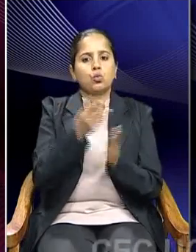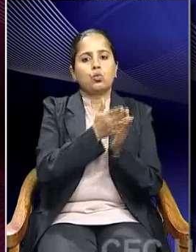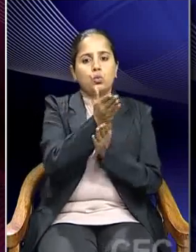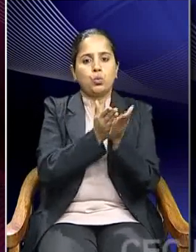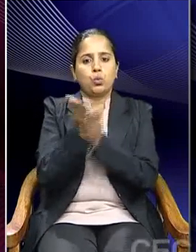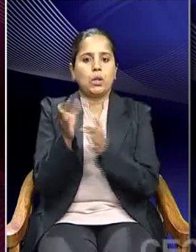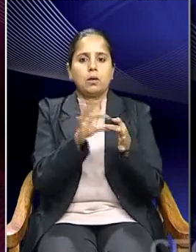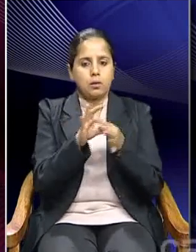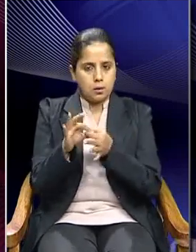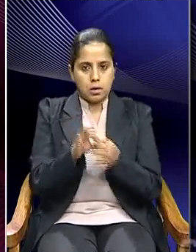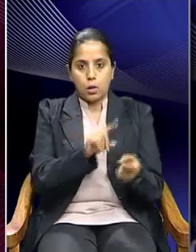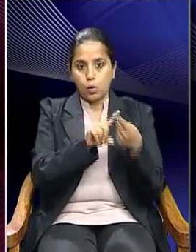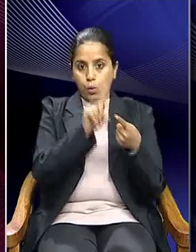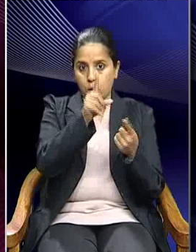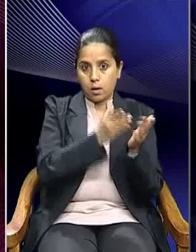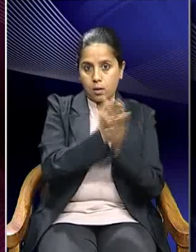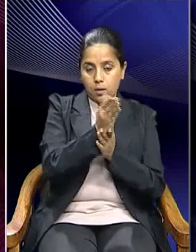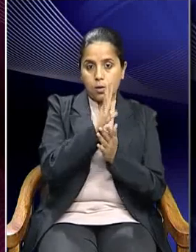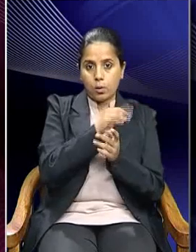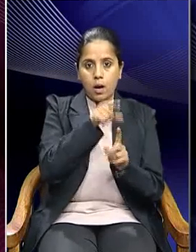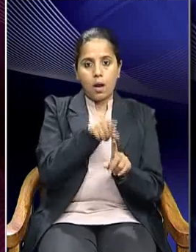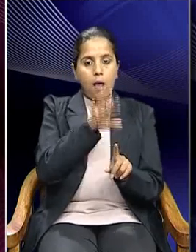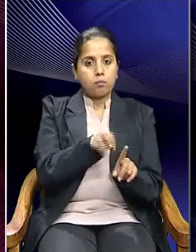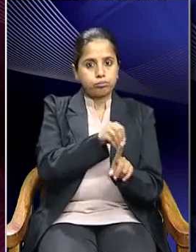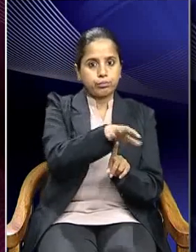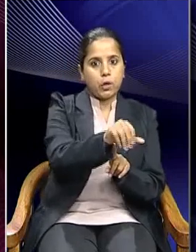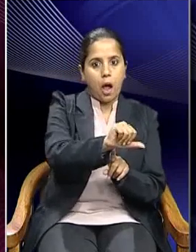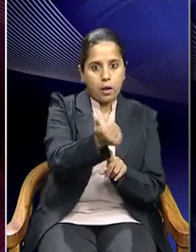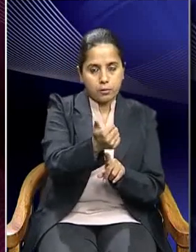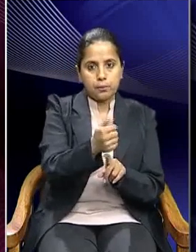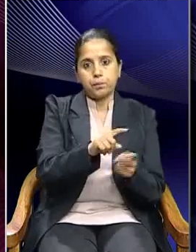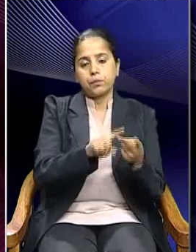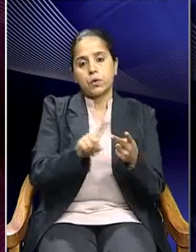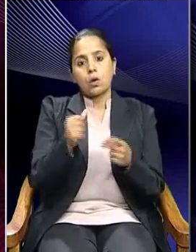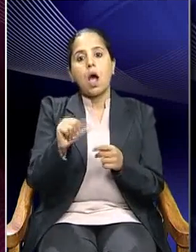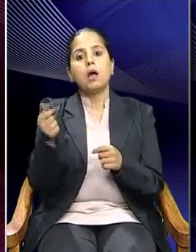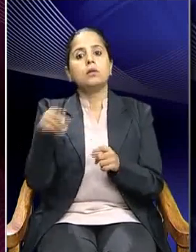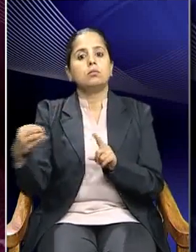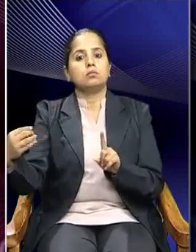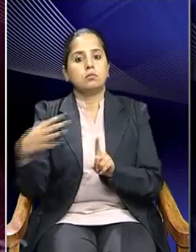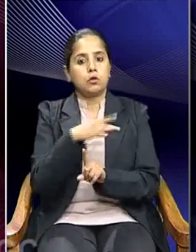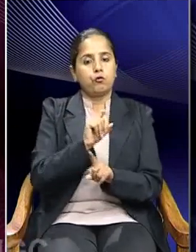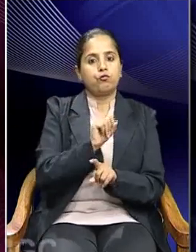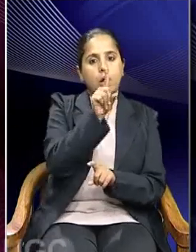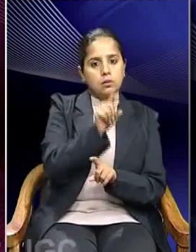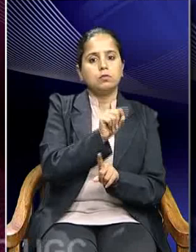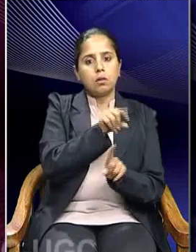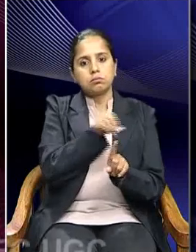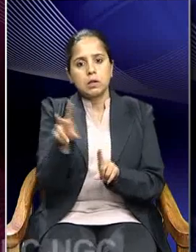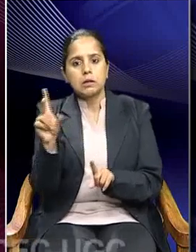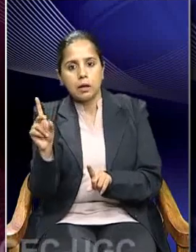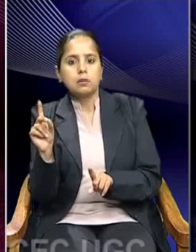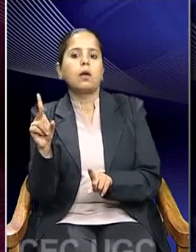relation. One impacts the other, and the other influences the first.